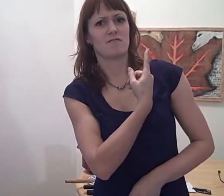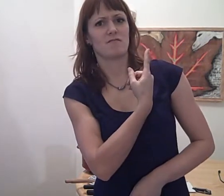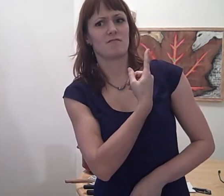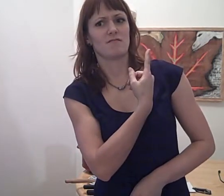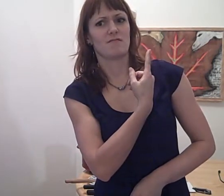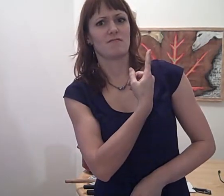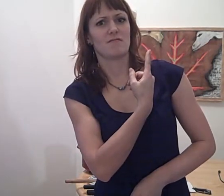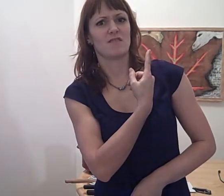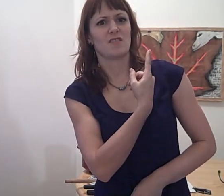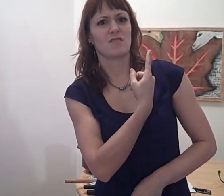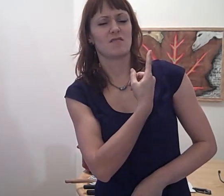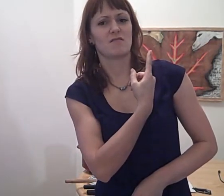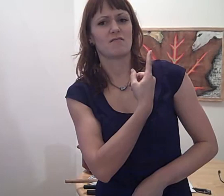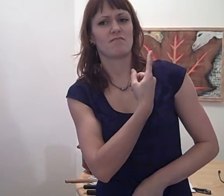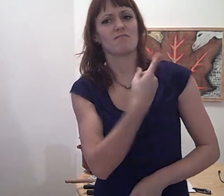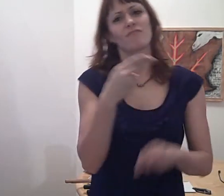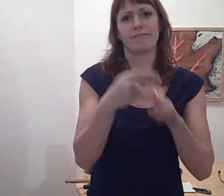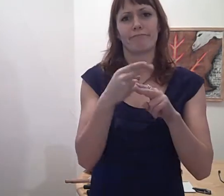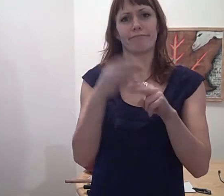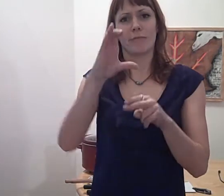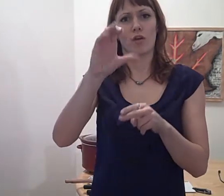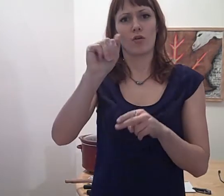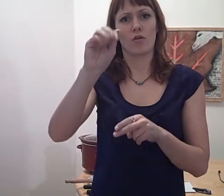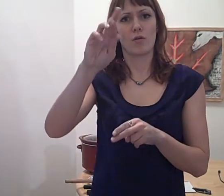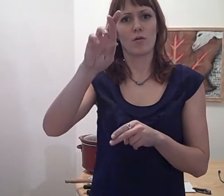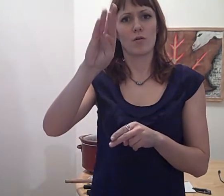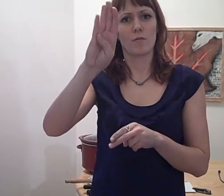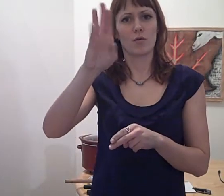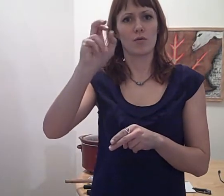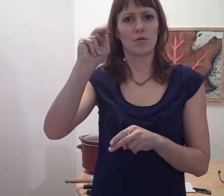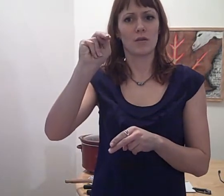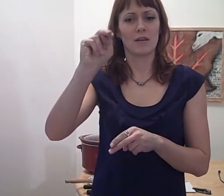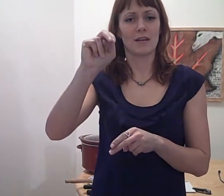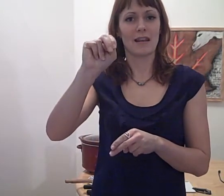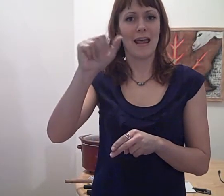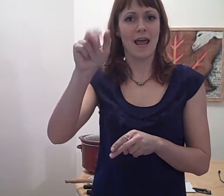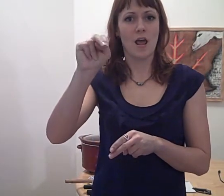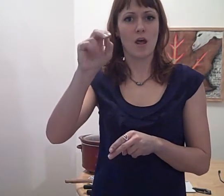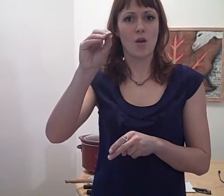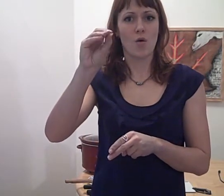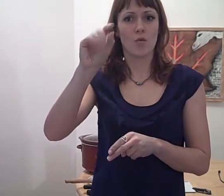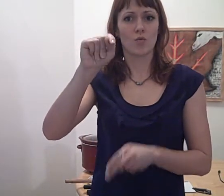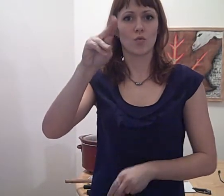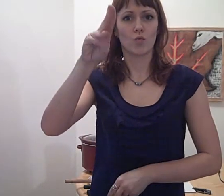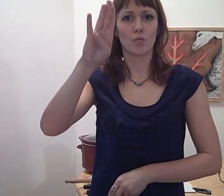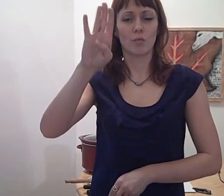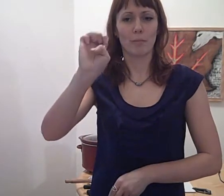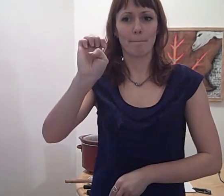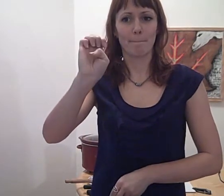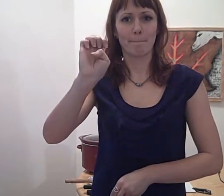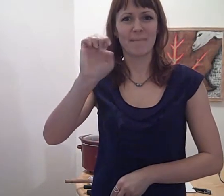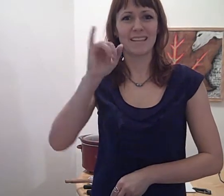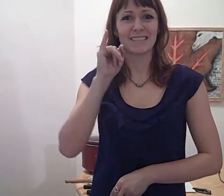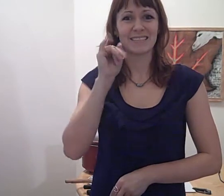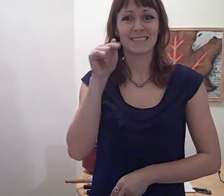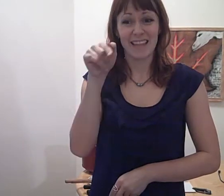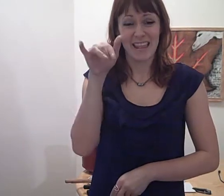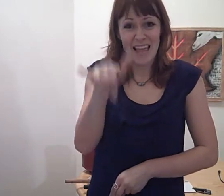the carbon nanotube, is 100,000 times smaller than the widths of one of your hairs.